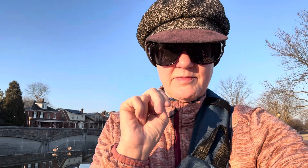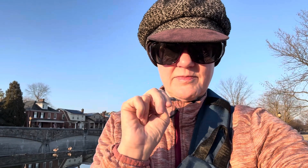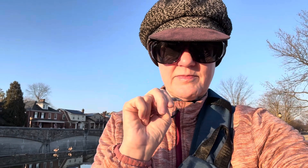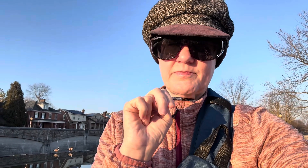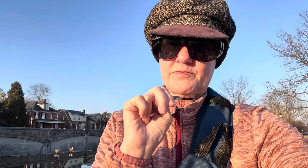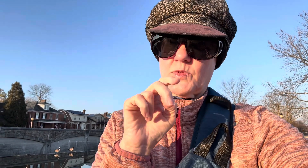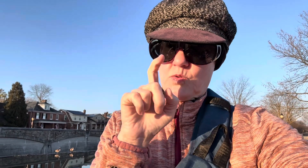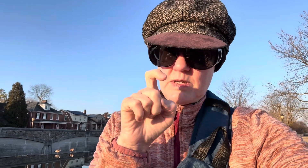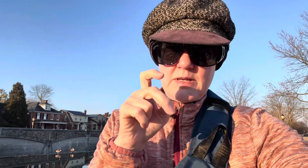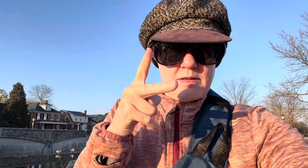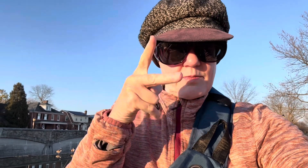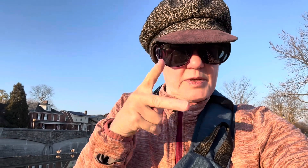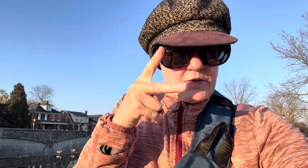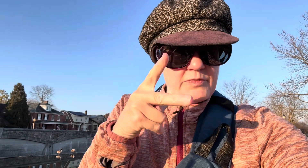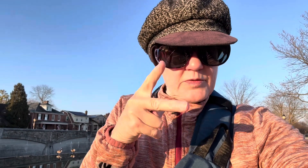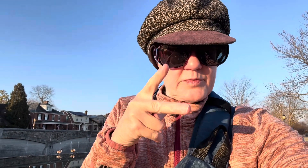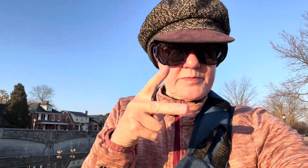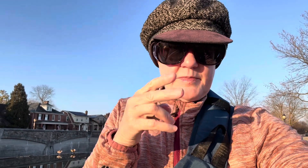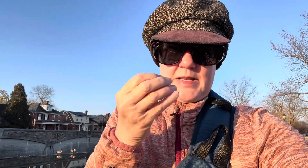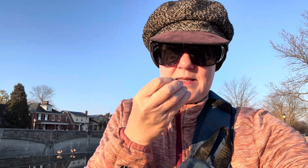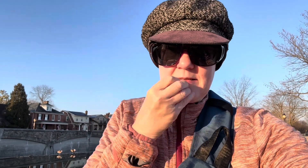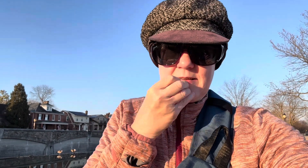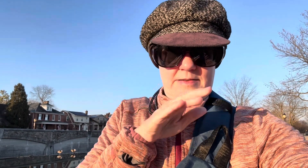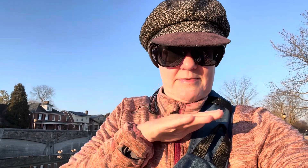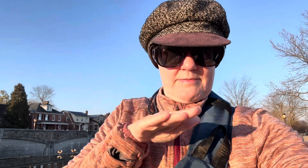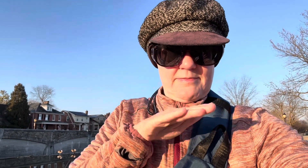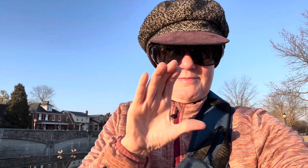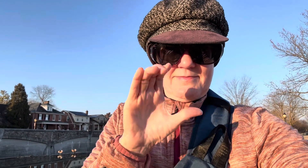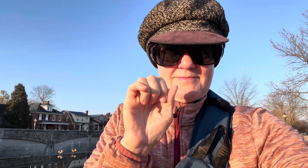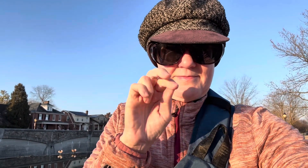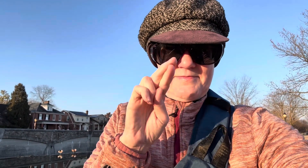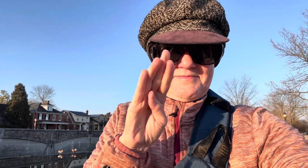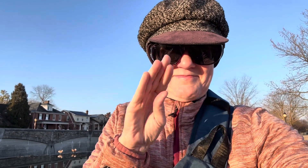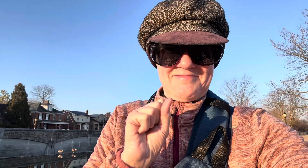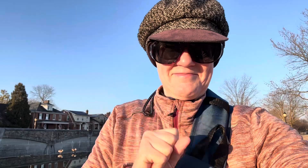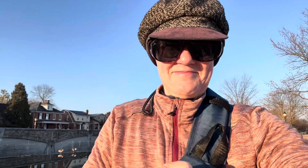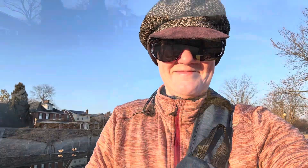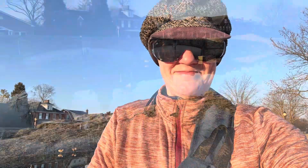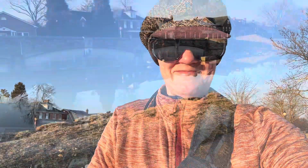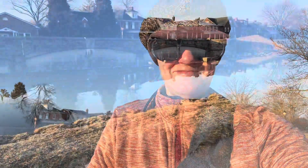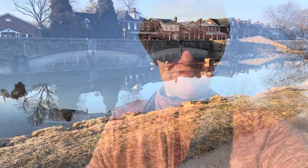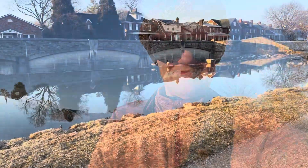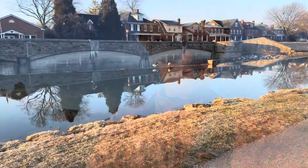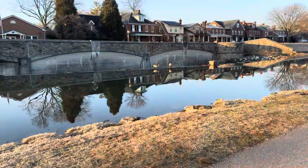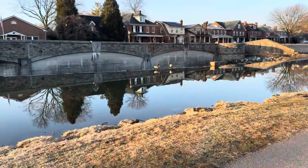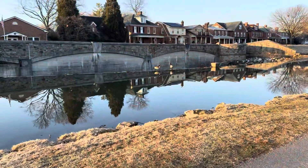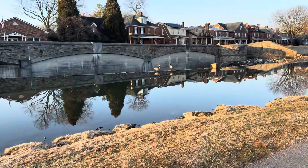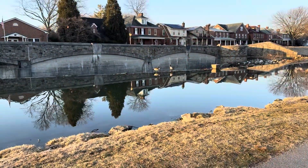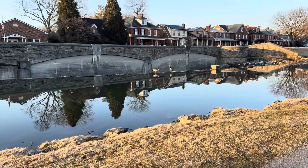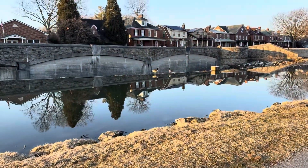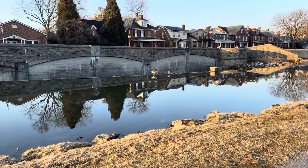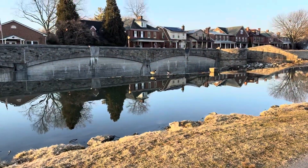insulin, you need to be careful to be able to eat enough carbs.